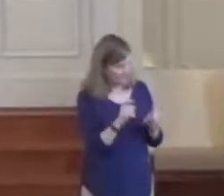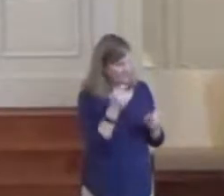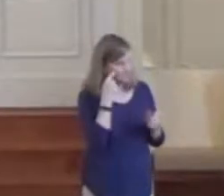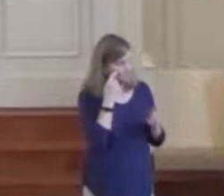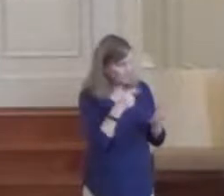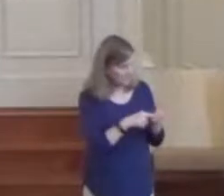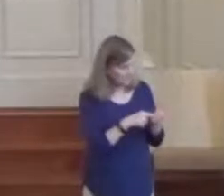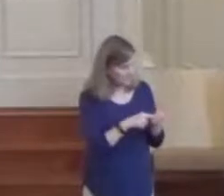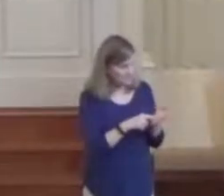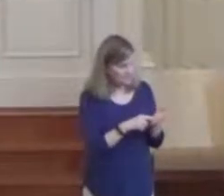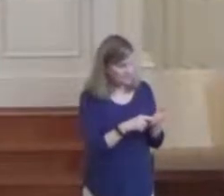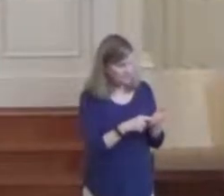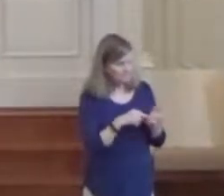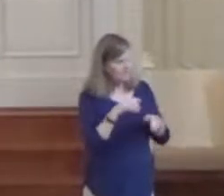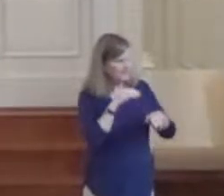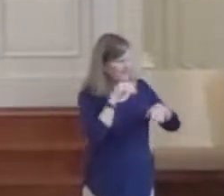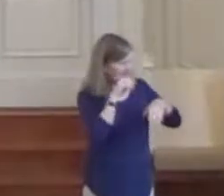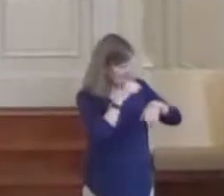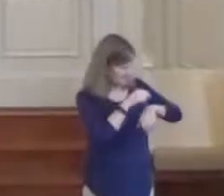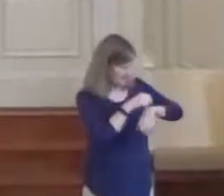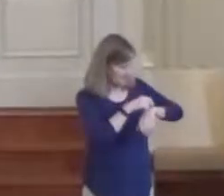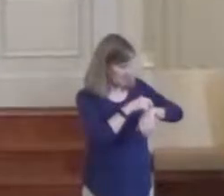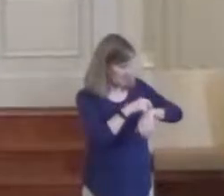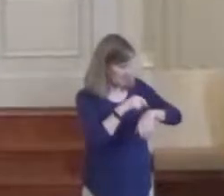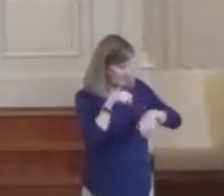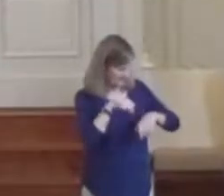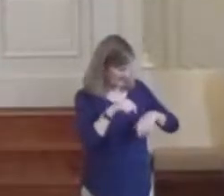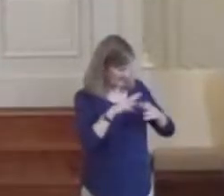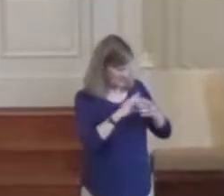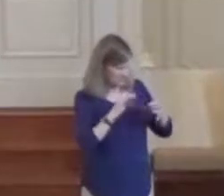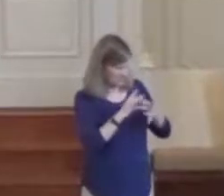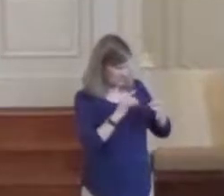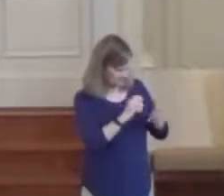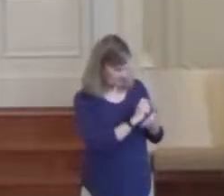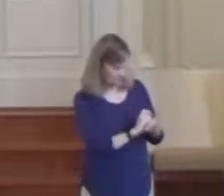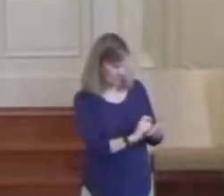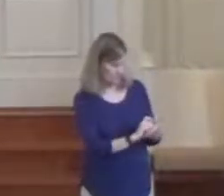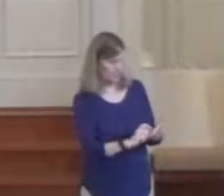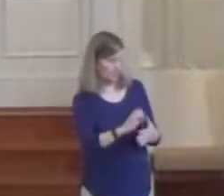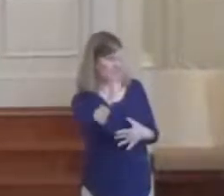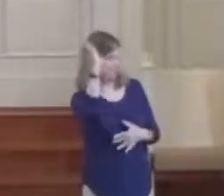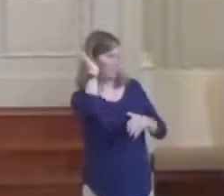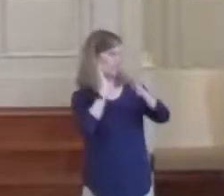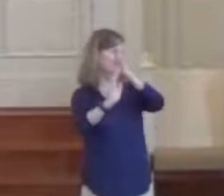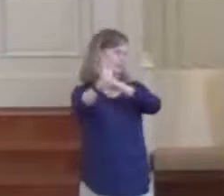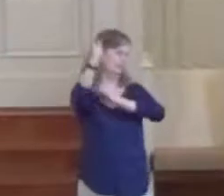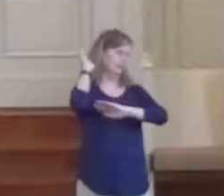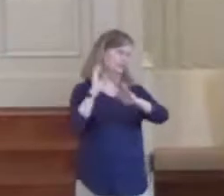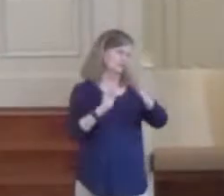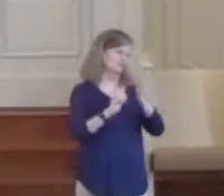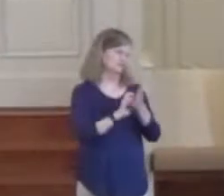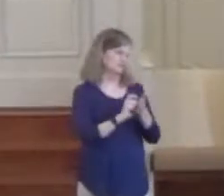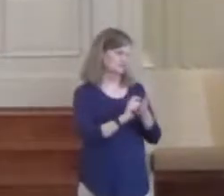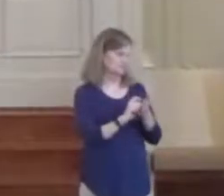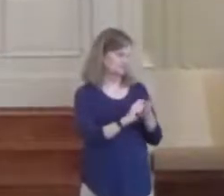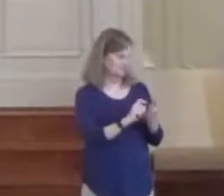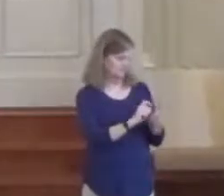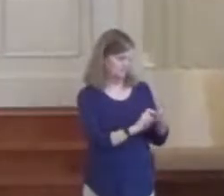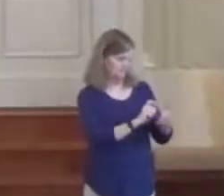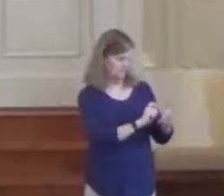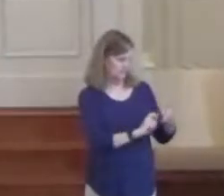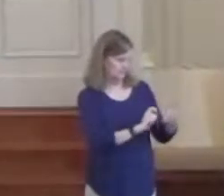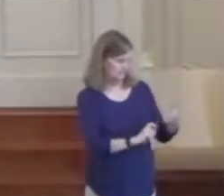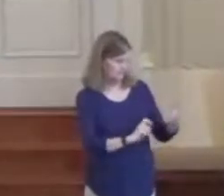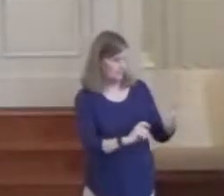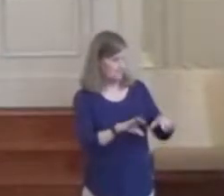the time that these stories were coming together and being written down by early Israelites, when they took all of